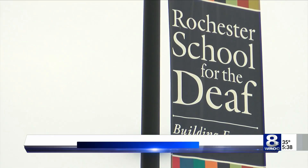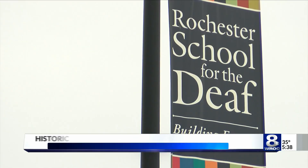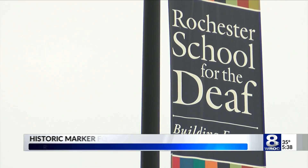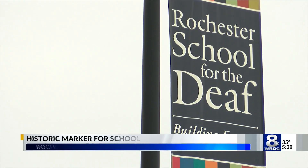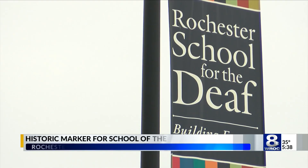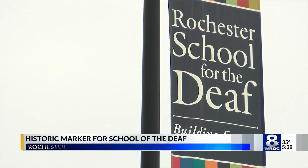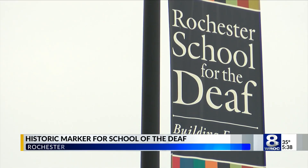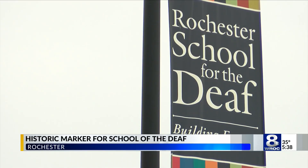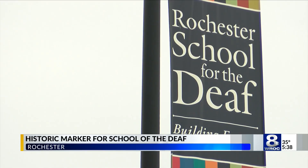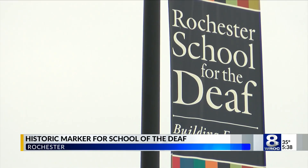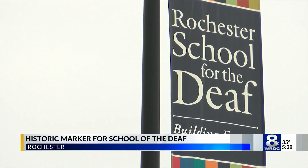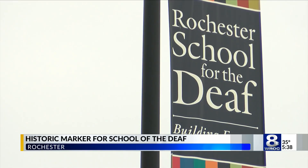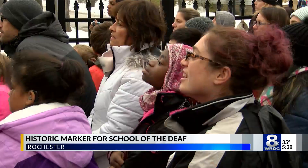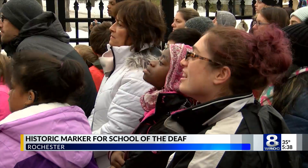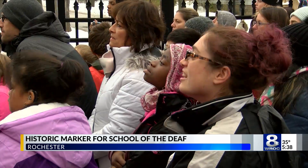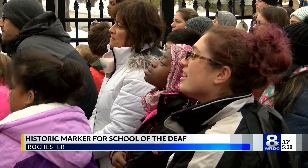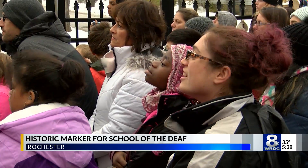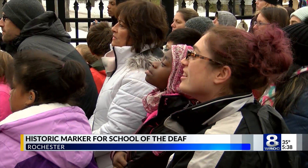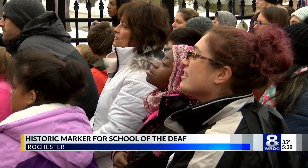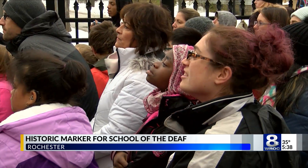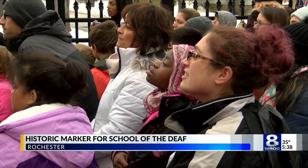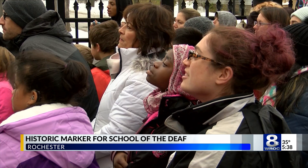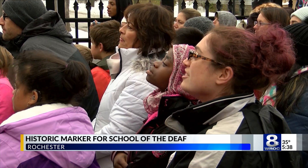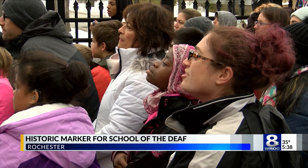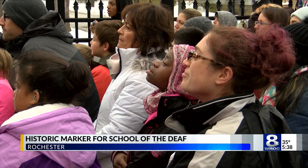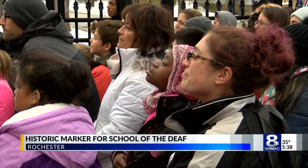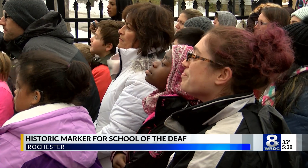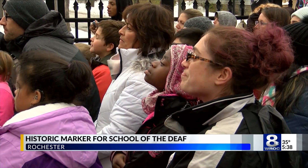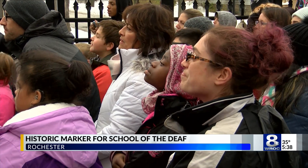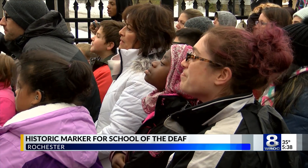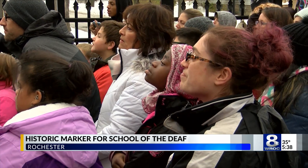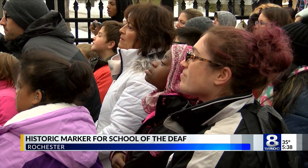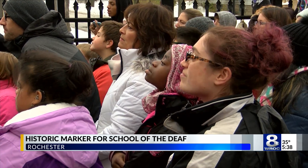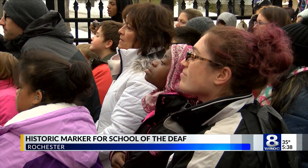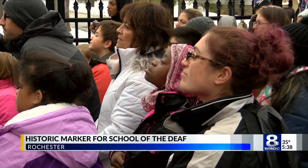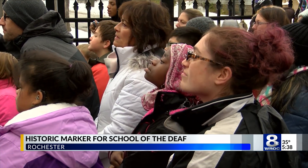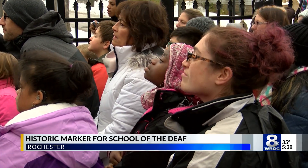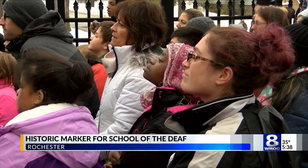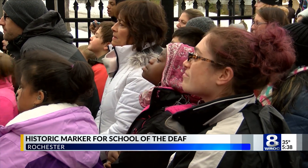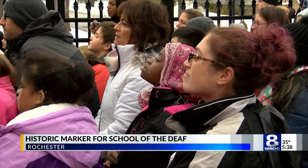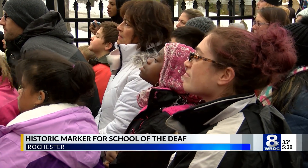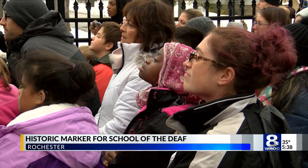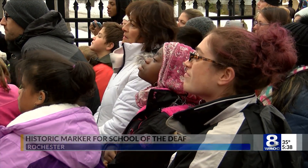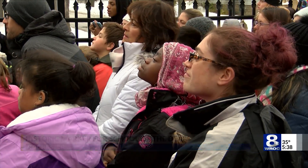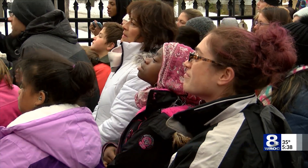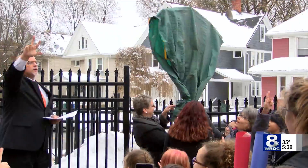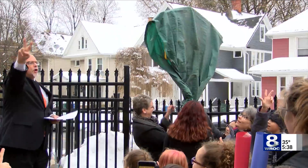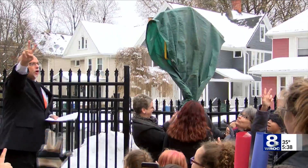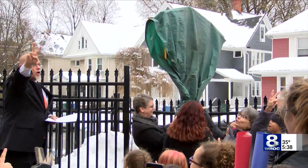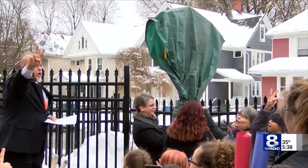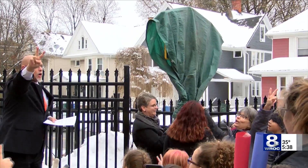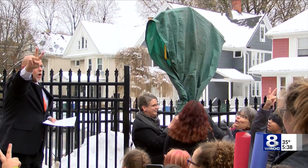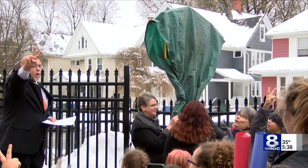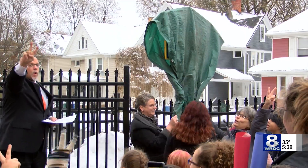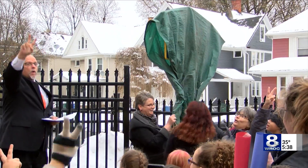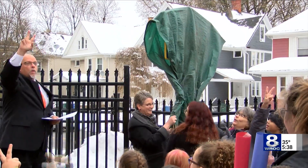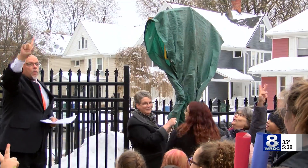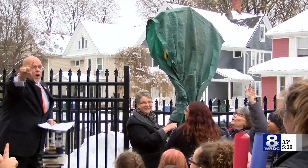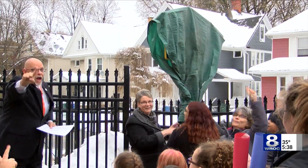was unveiled in front of Perkins Hall on Paul Street, the location of the school. It commemorates